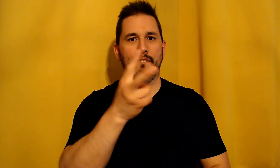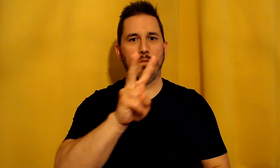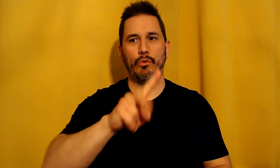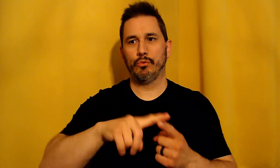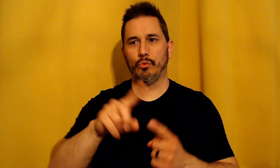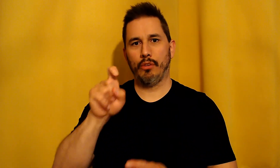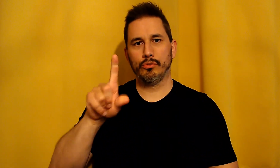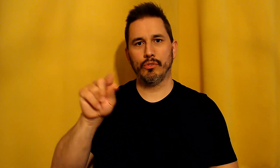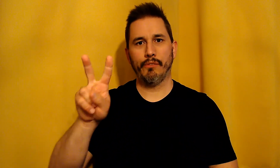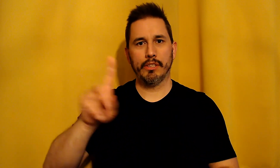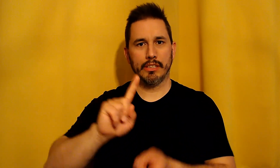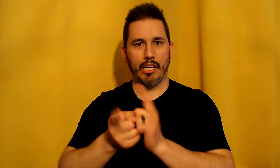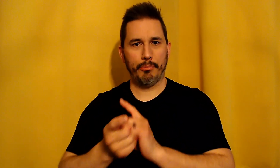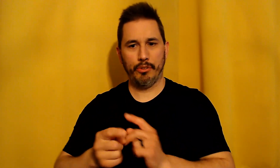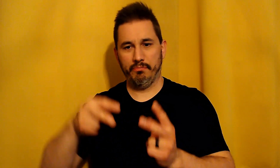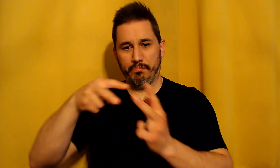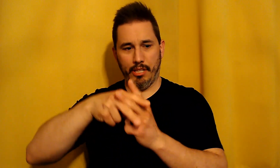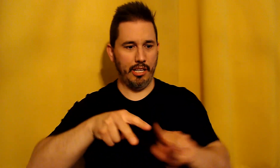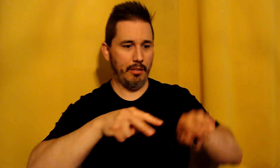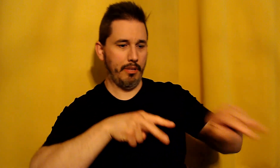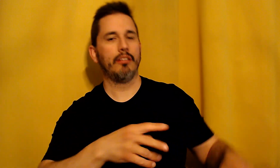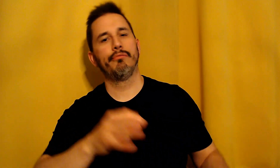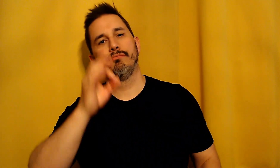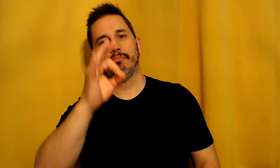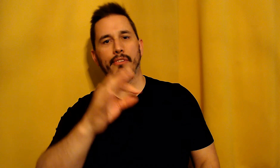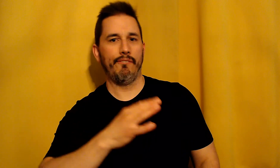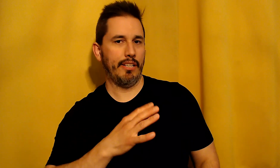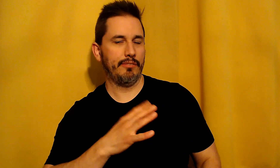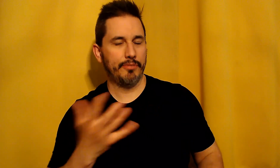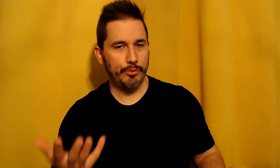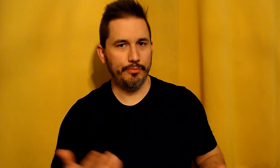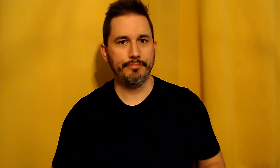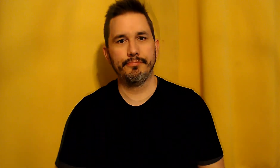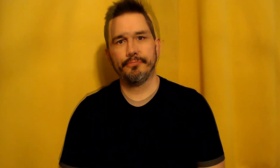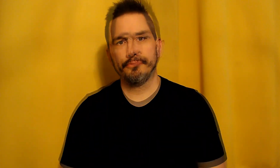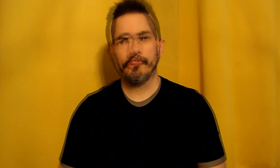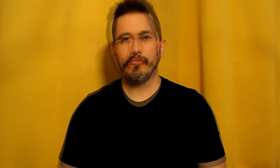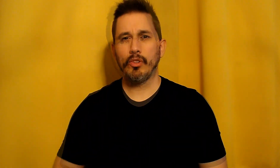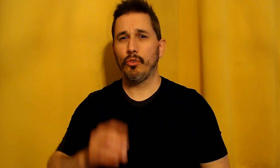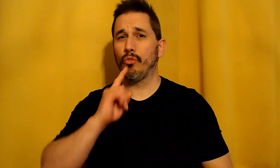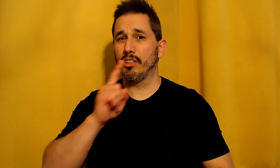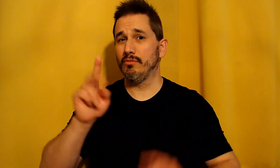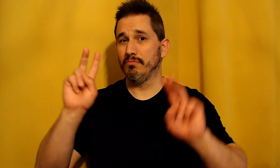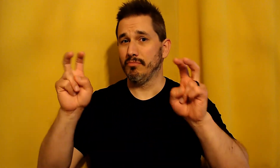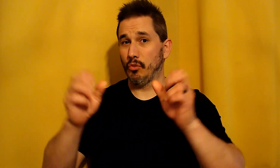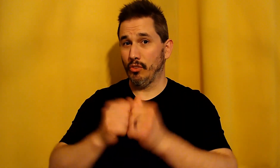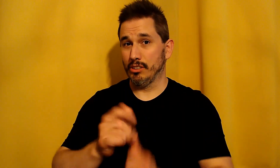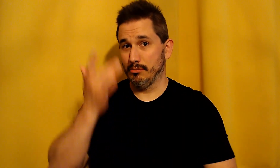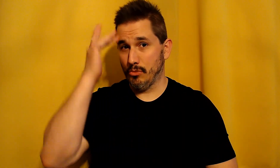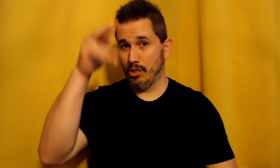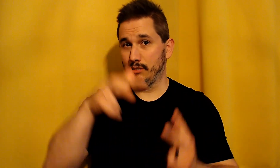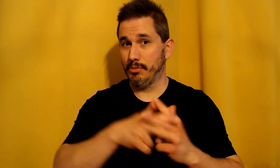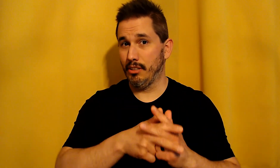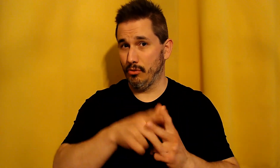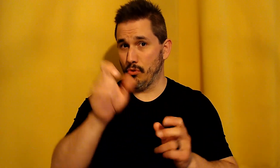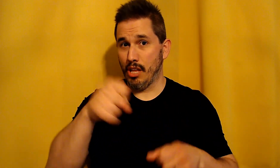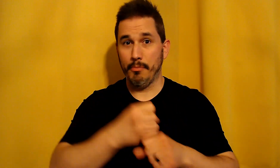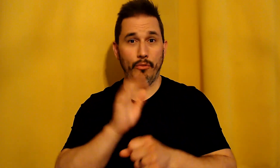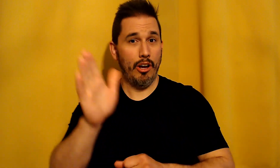if it is only 12 volt, you'd have to find an adapter for 120 volt, and then you'd be able to use this. The thing is with